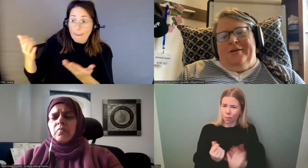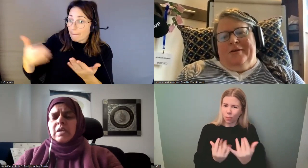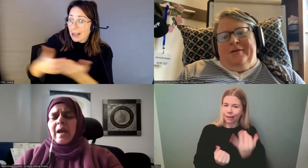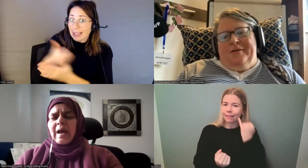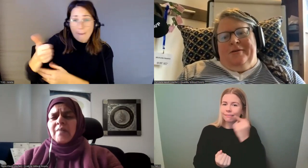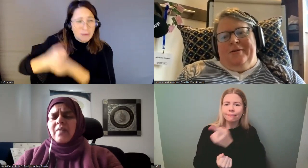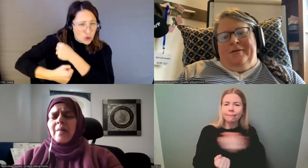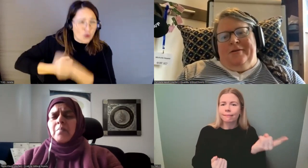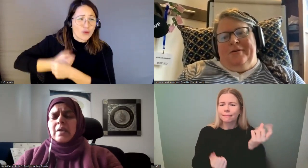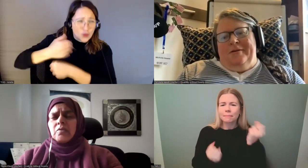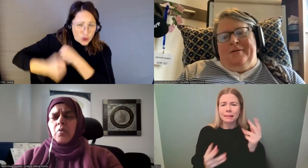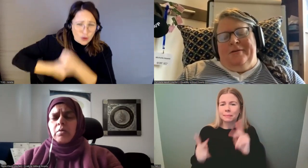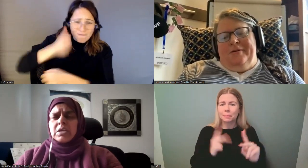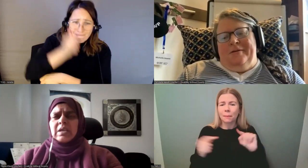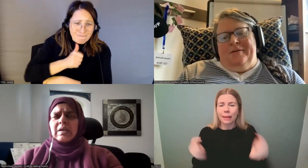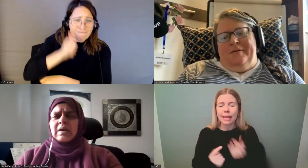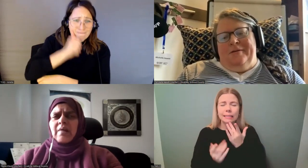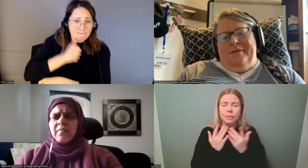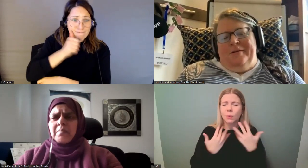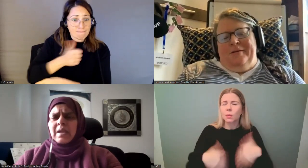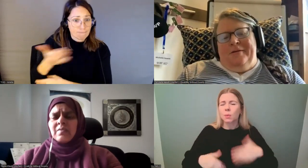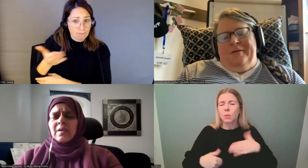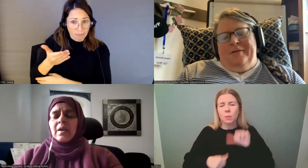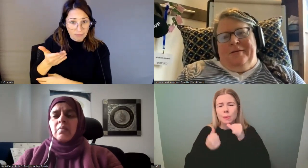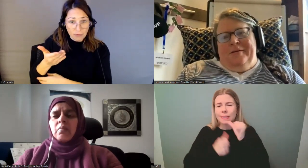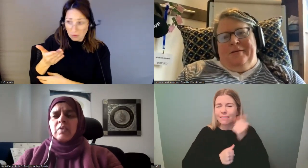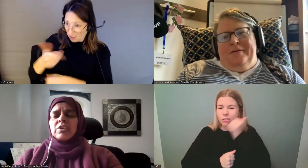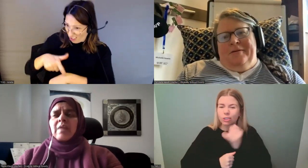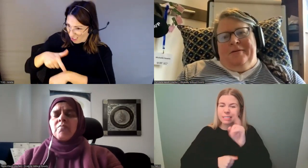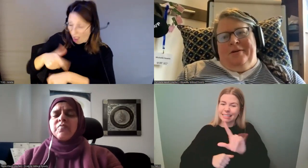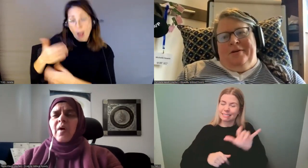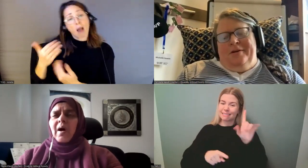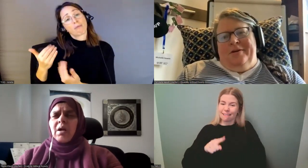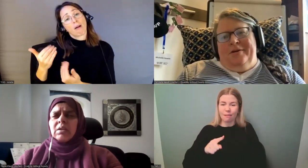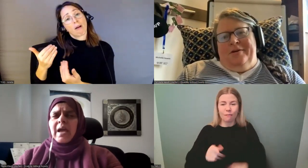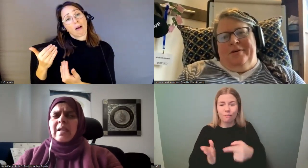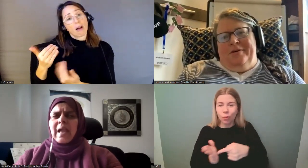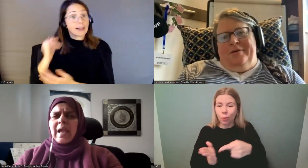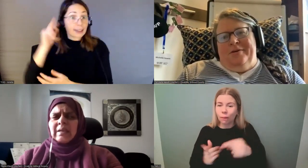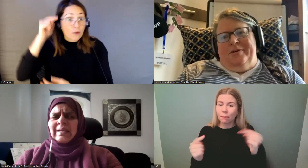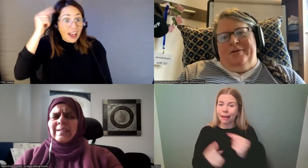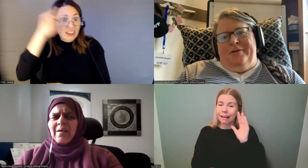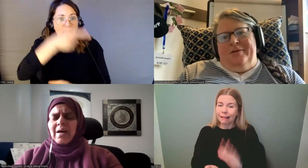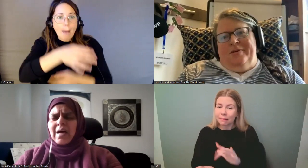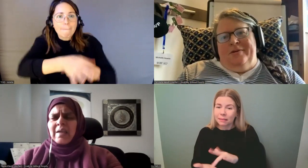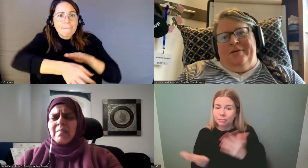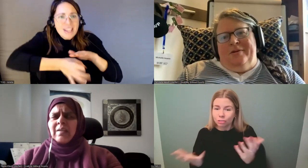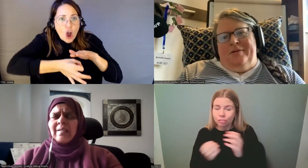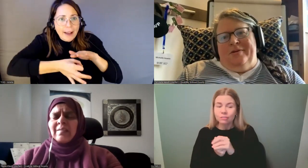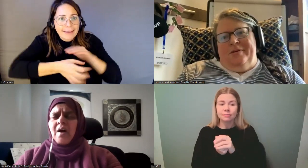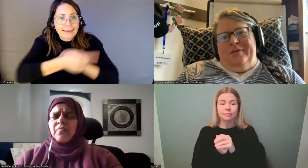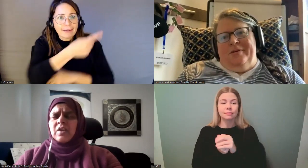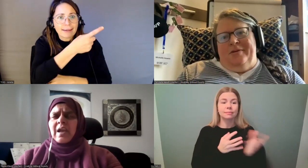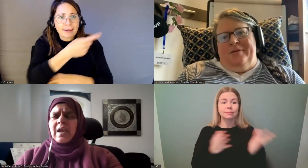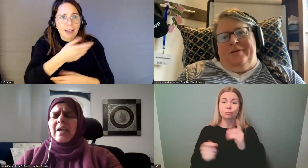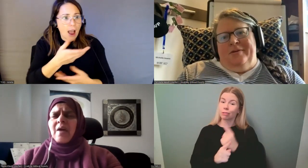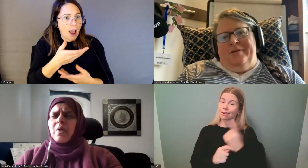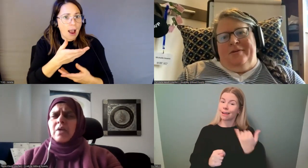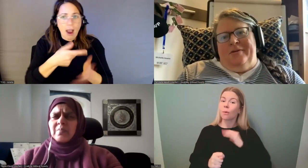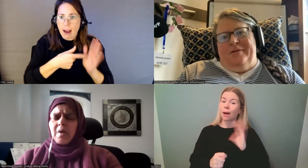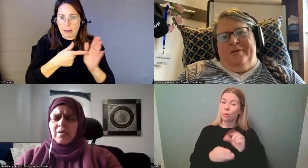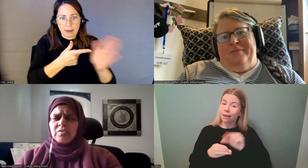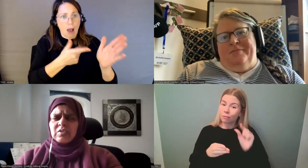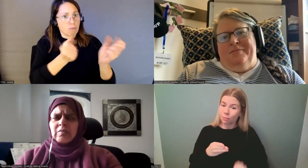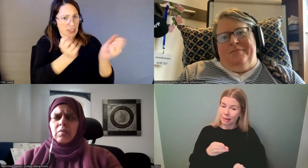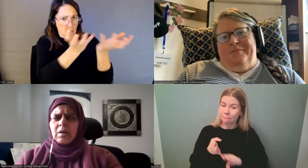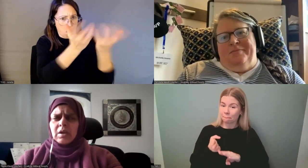wait when we have a minority government which can fall at any time? Let's not forget how